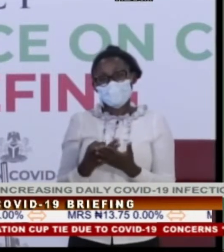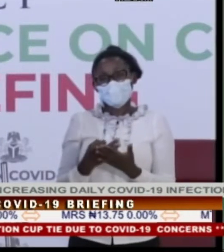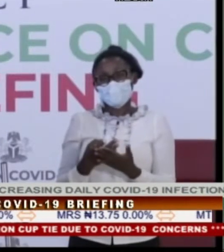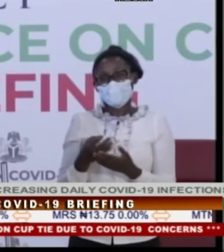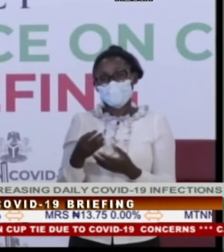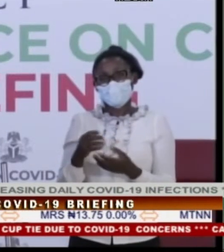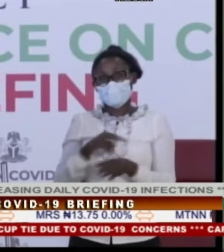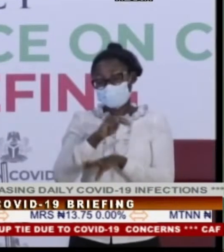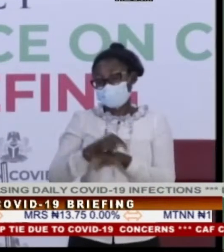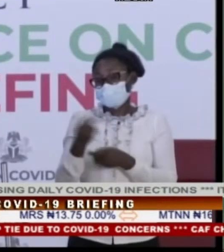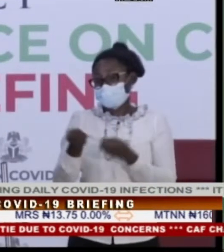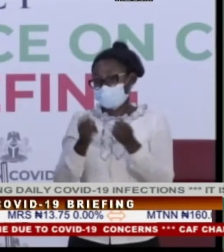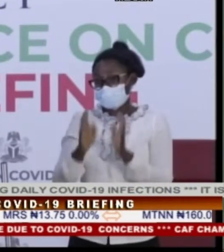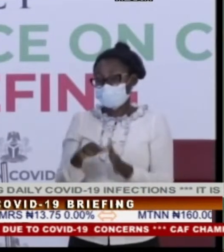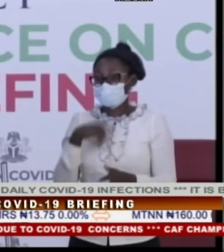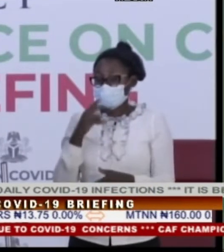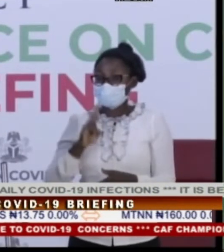under intense pressure